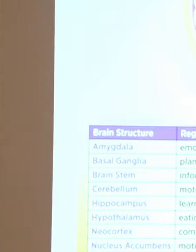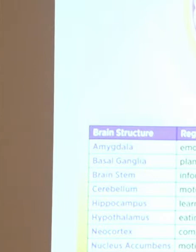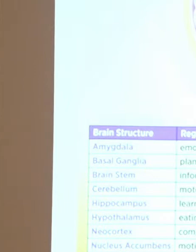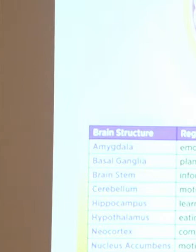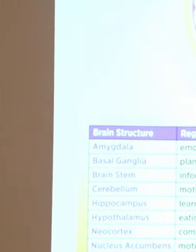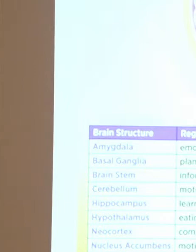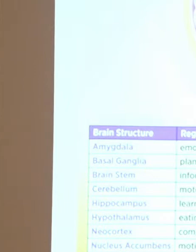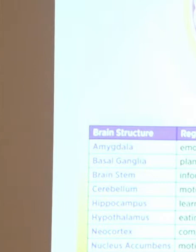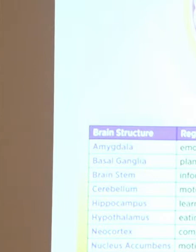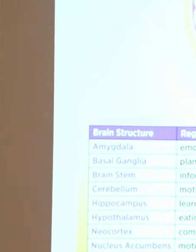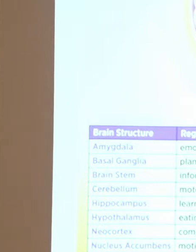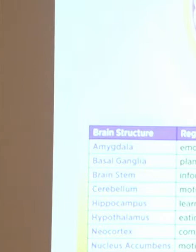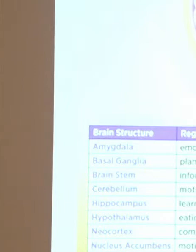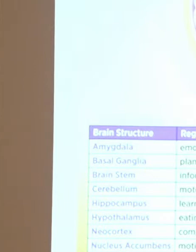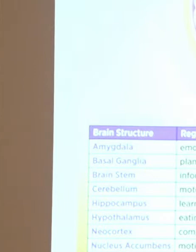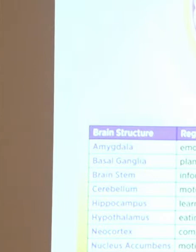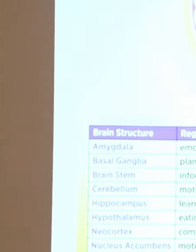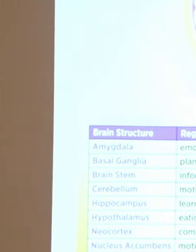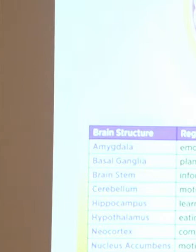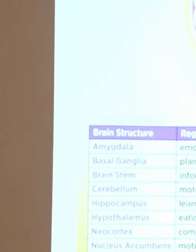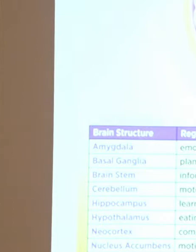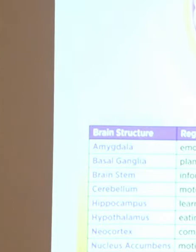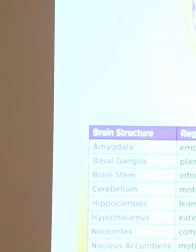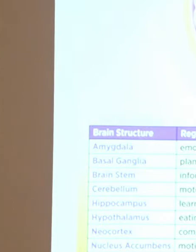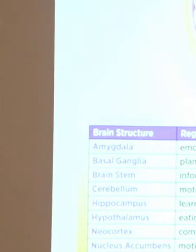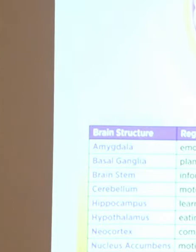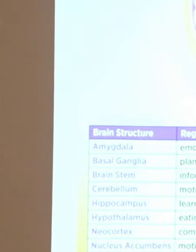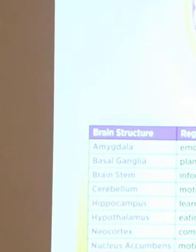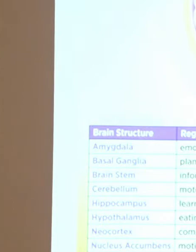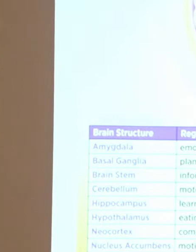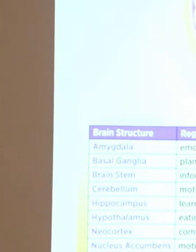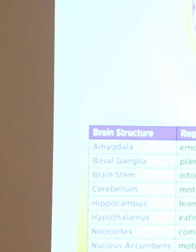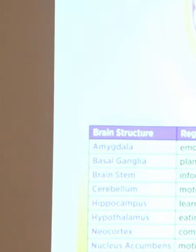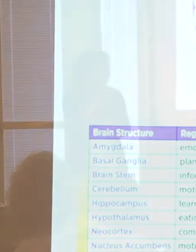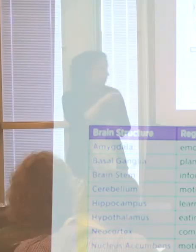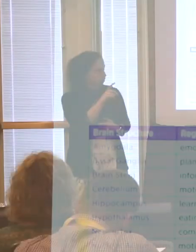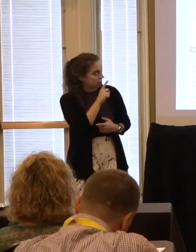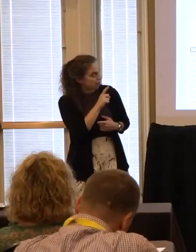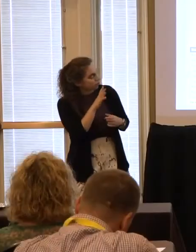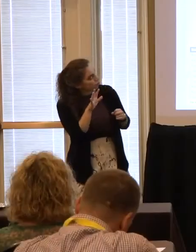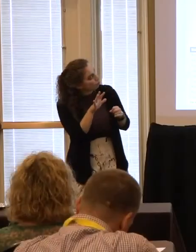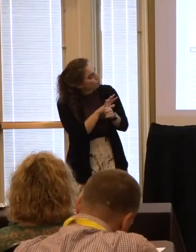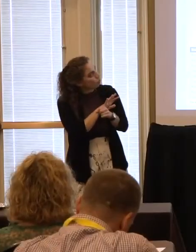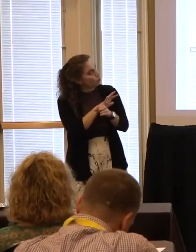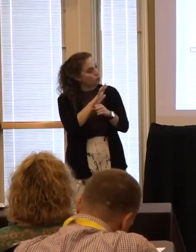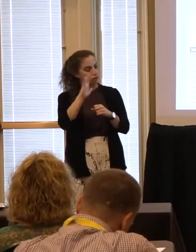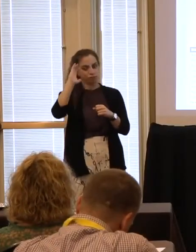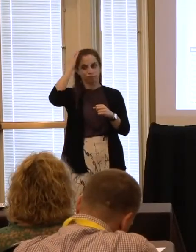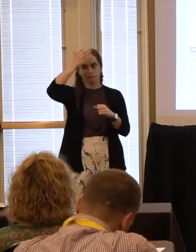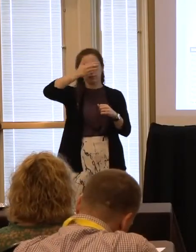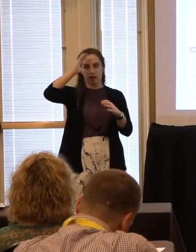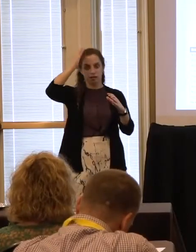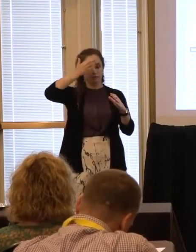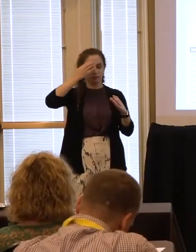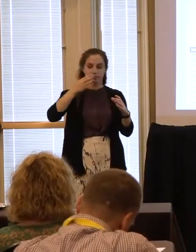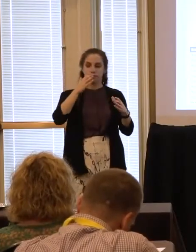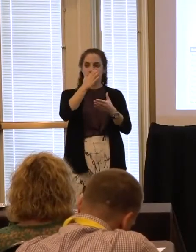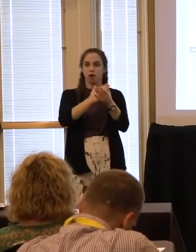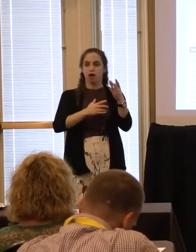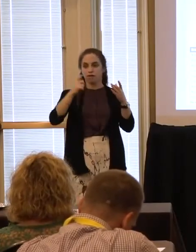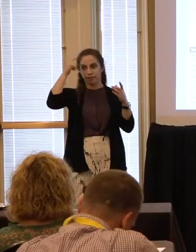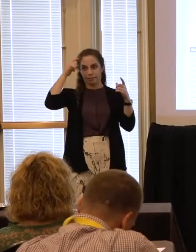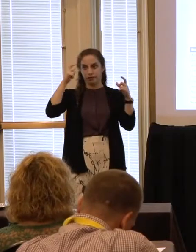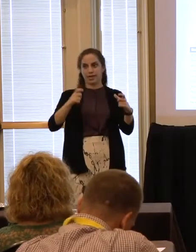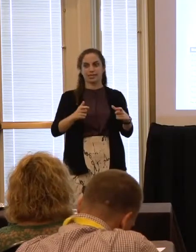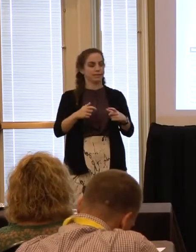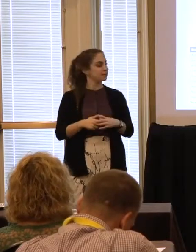Neocortex is complex thinking, and that's this whole, upper part of the brain, our sort of modern